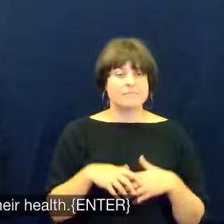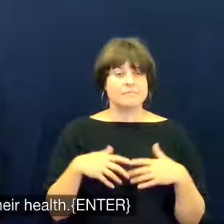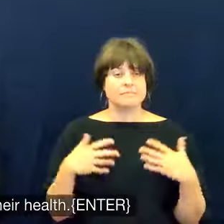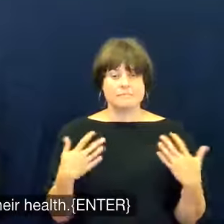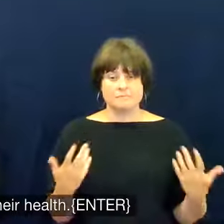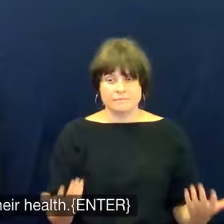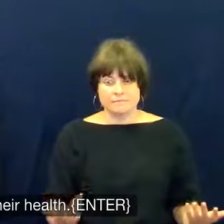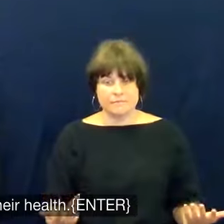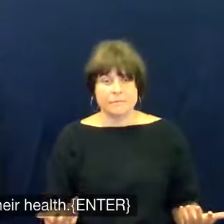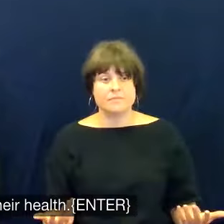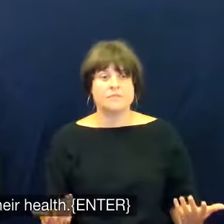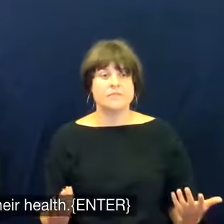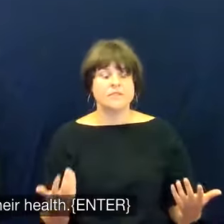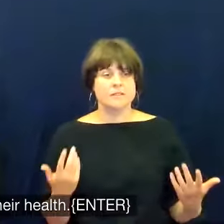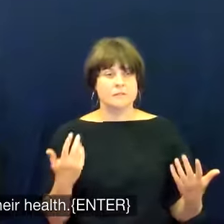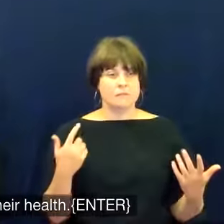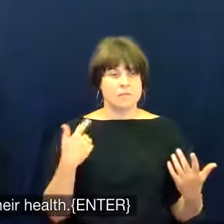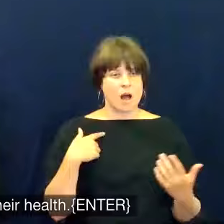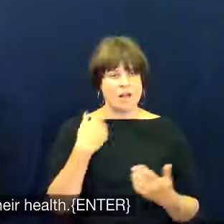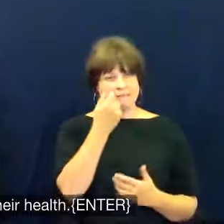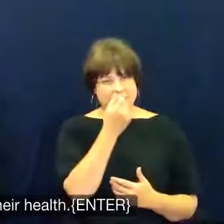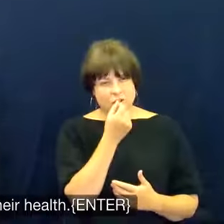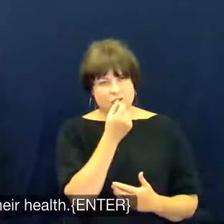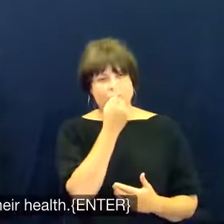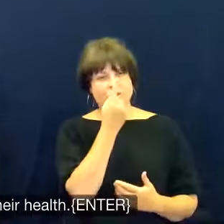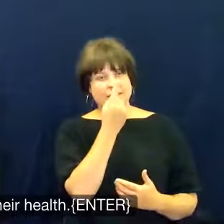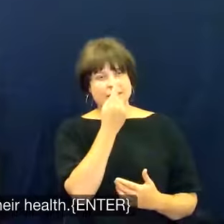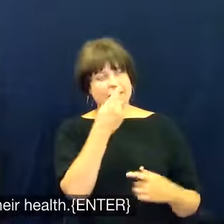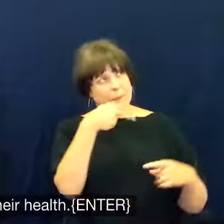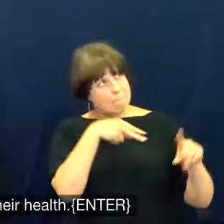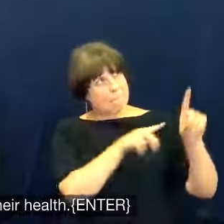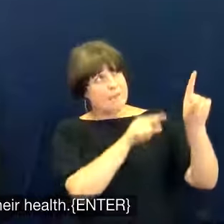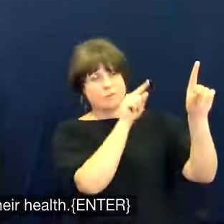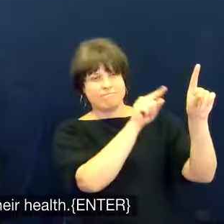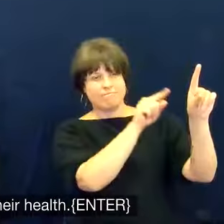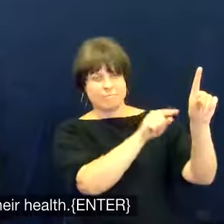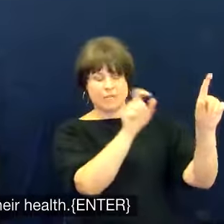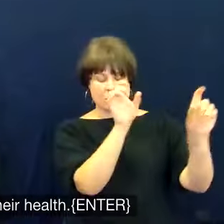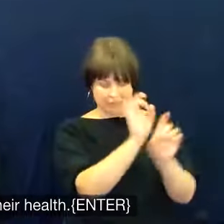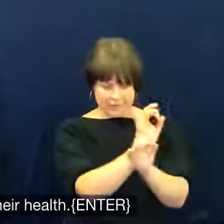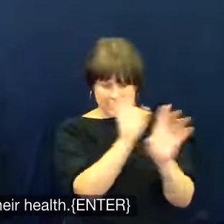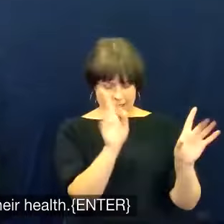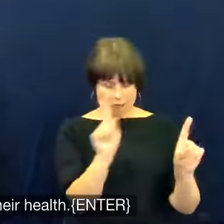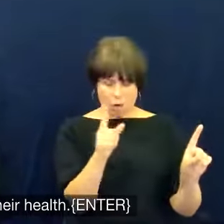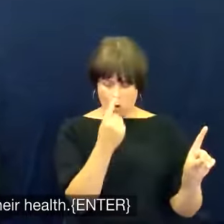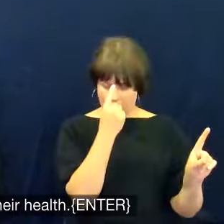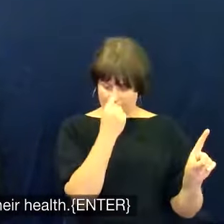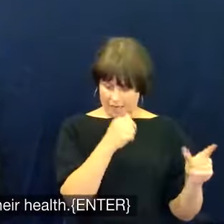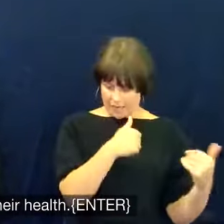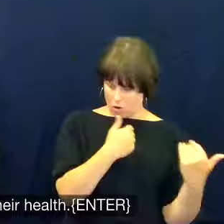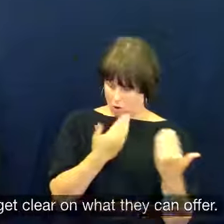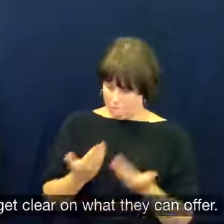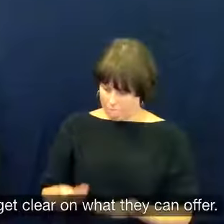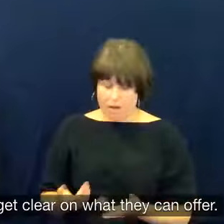I think it is tricky for the mentor to get clear on what they can offer, and